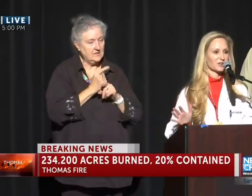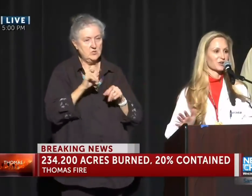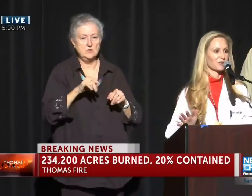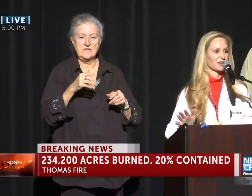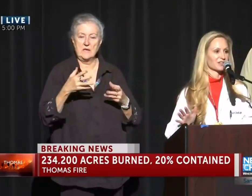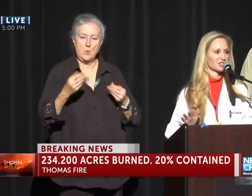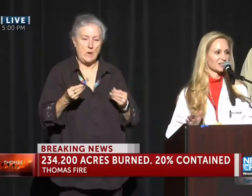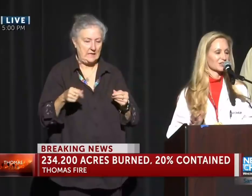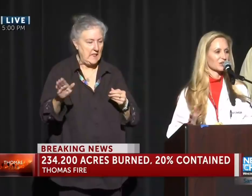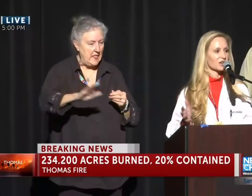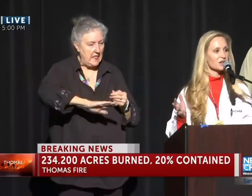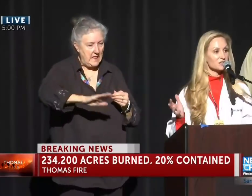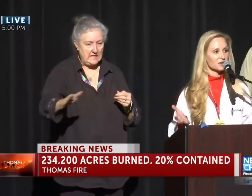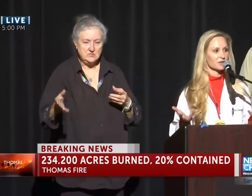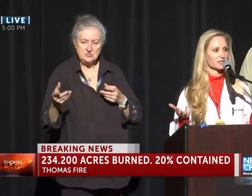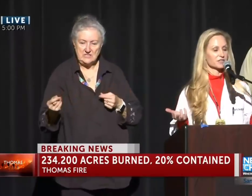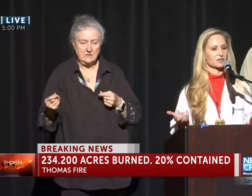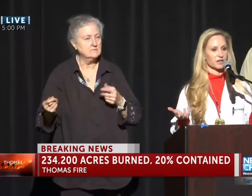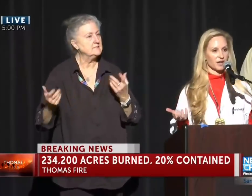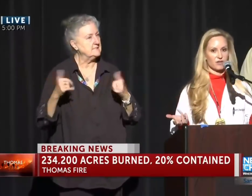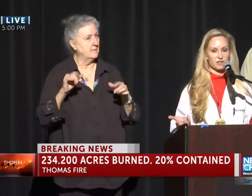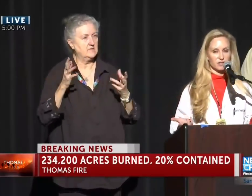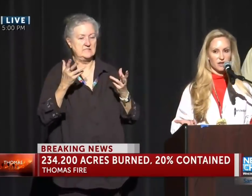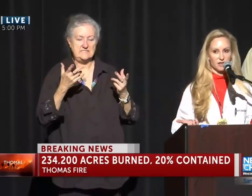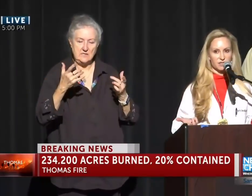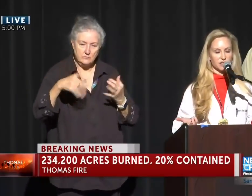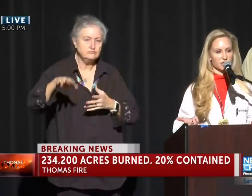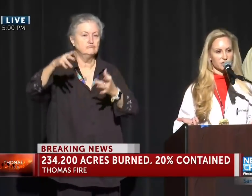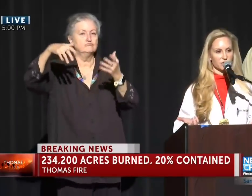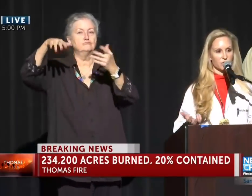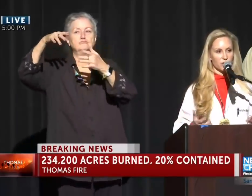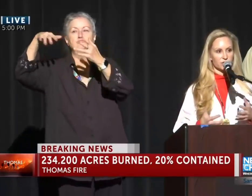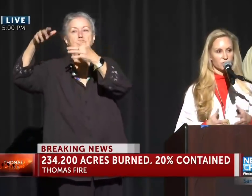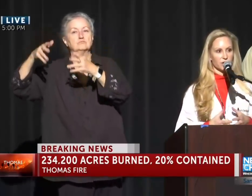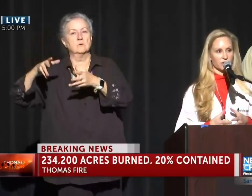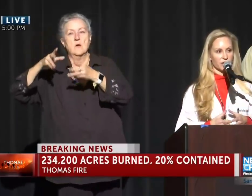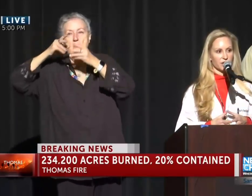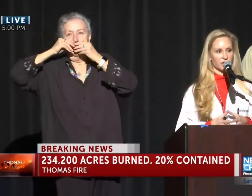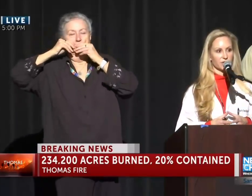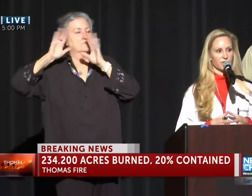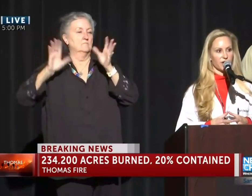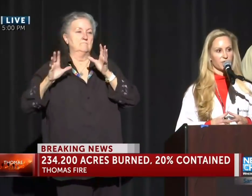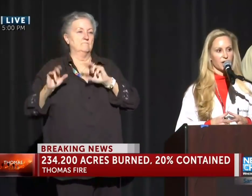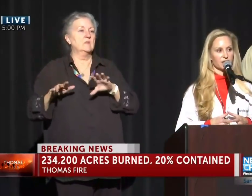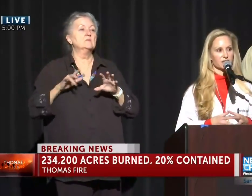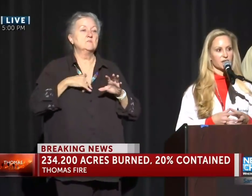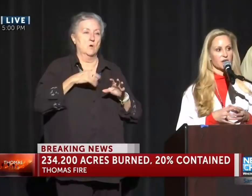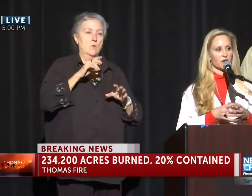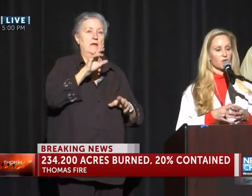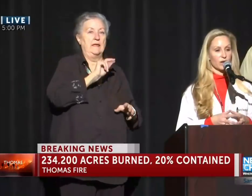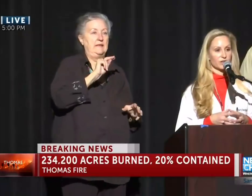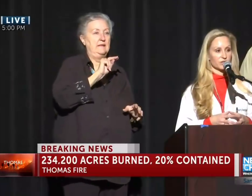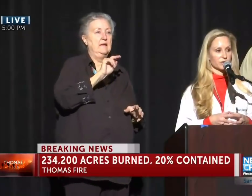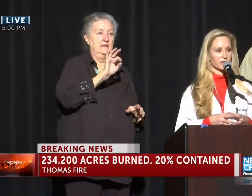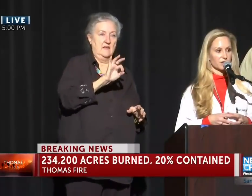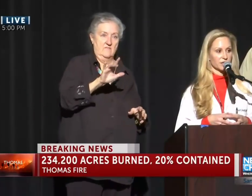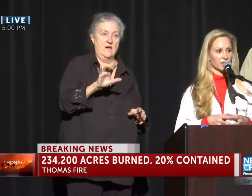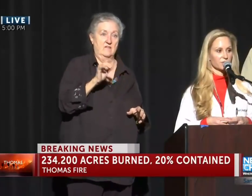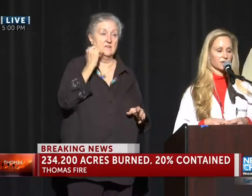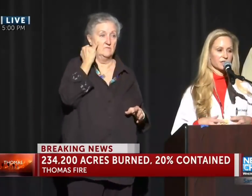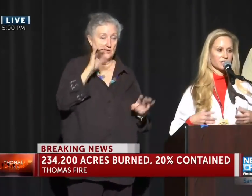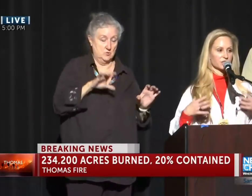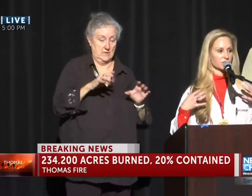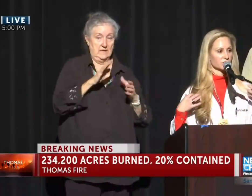wet cloth and you're being gentle, some can still get aerosolized. And so you want to wear an N95 mask when you're